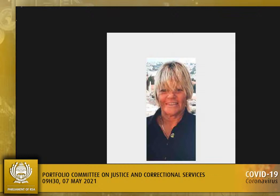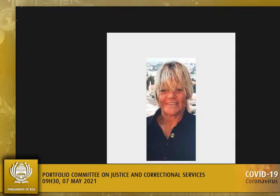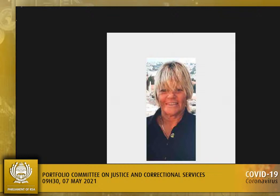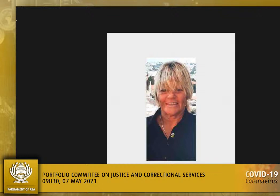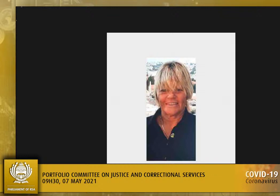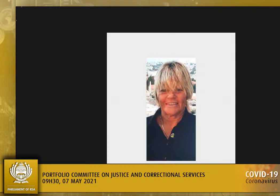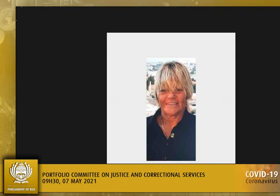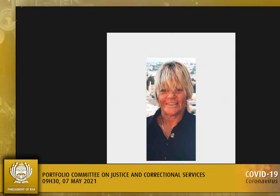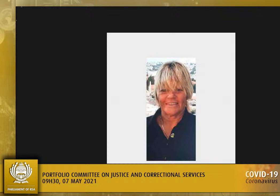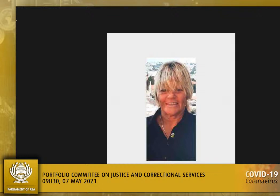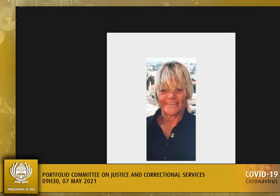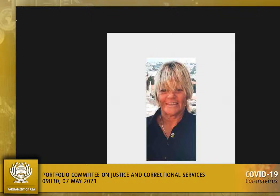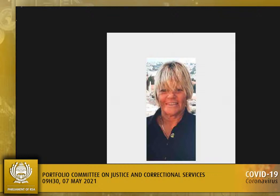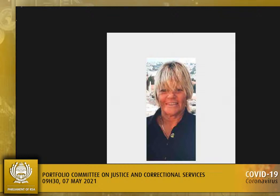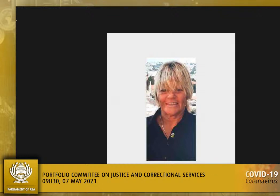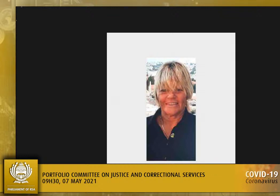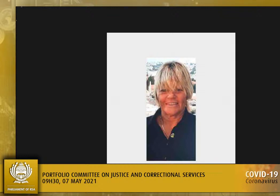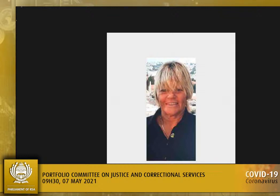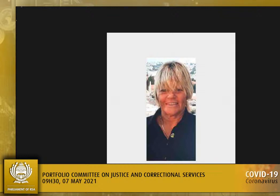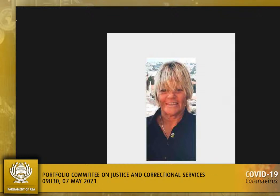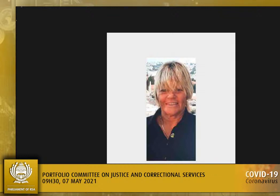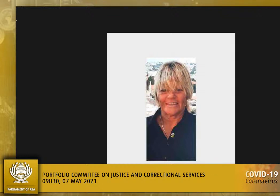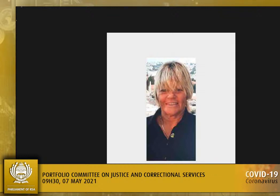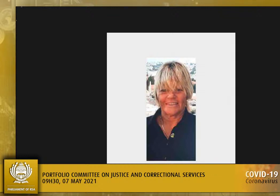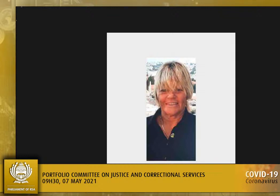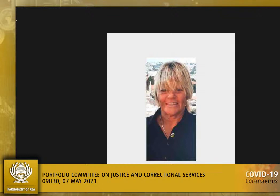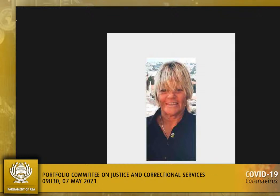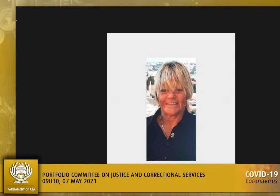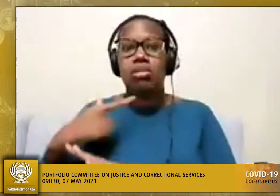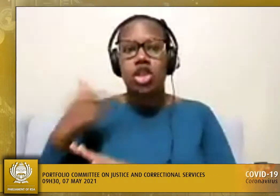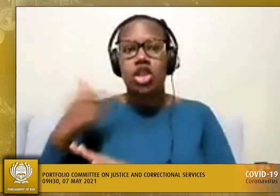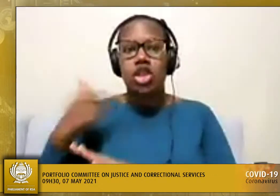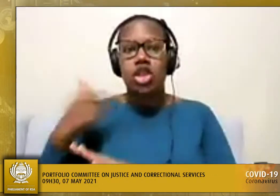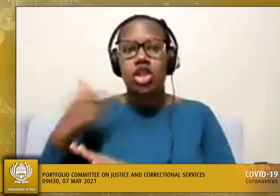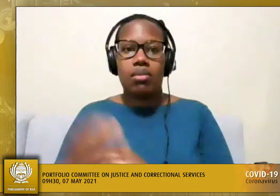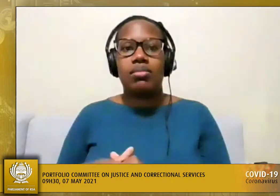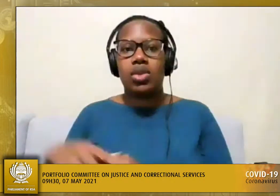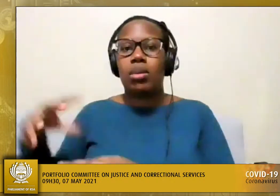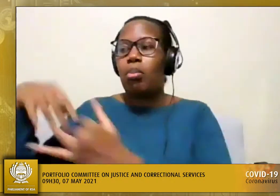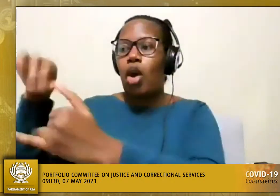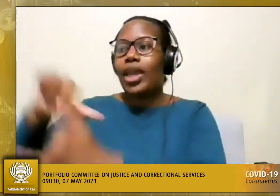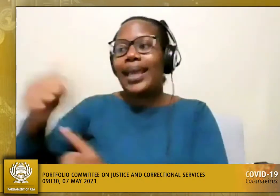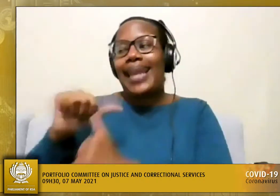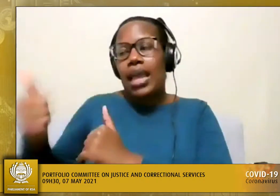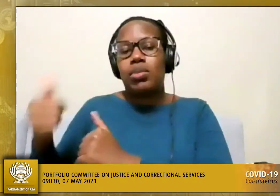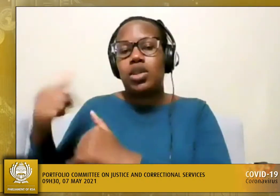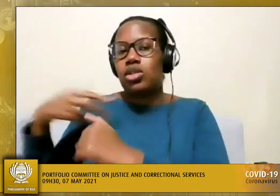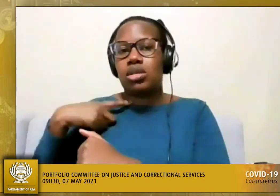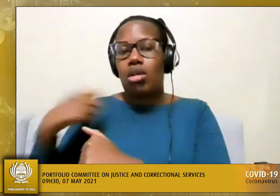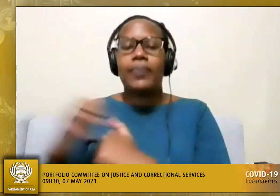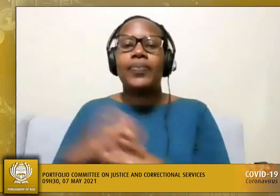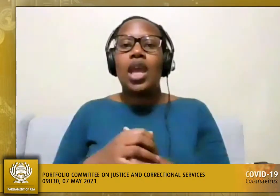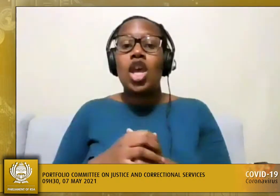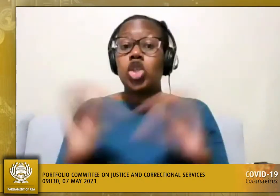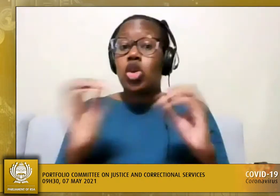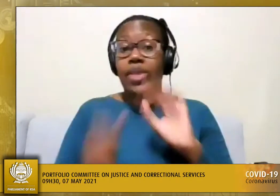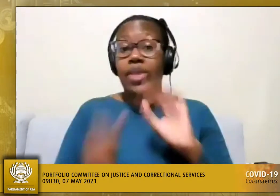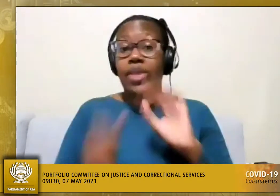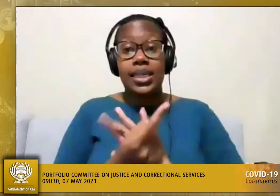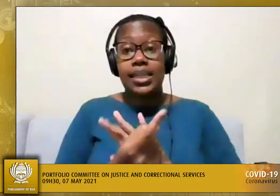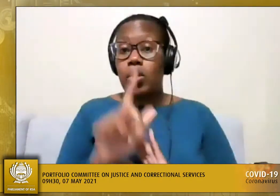this dogs are in his garden and so my dogs barking at them so nothing has happened on that score